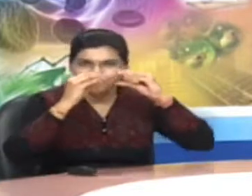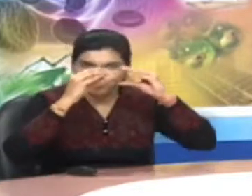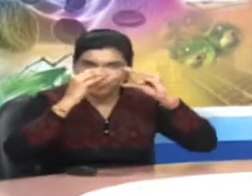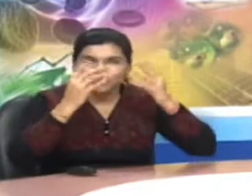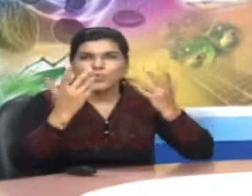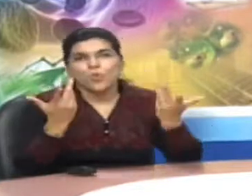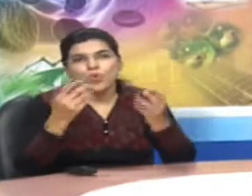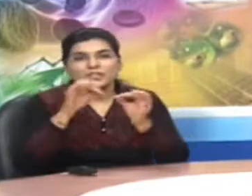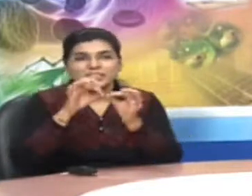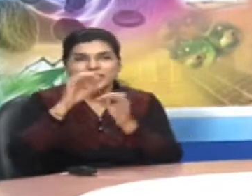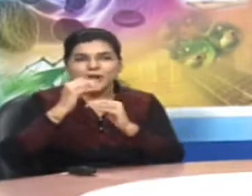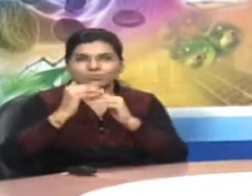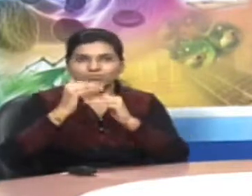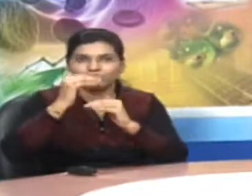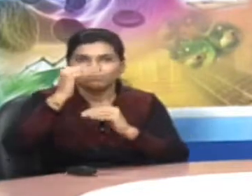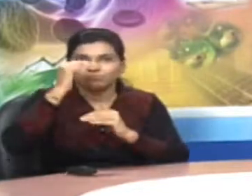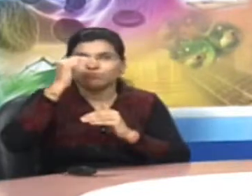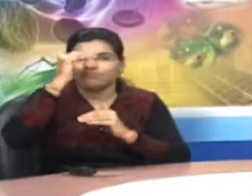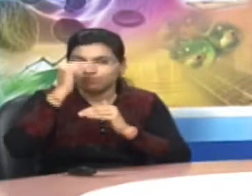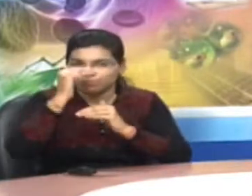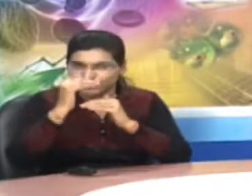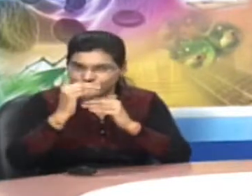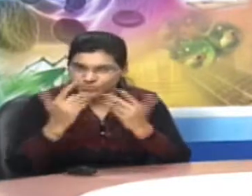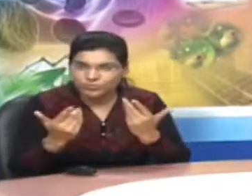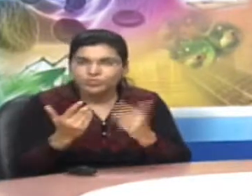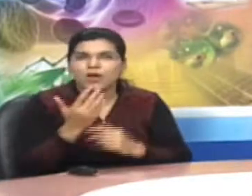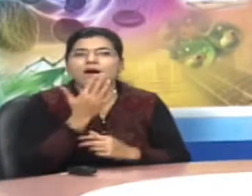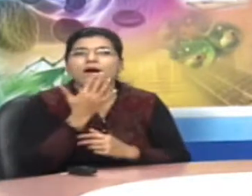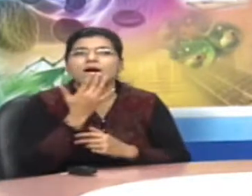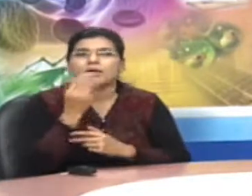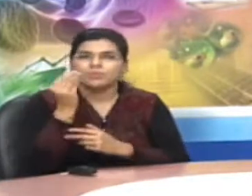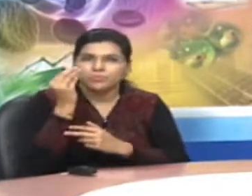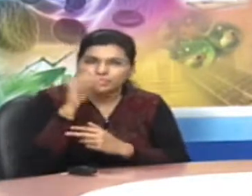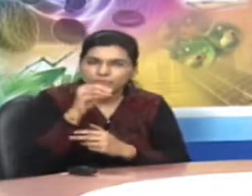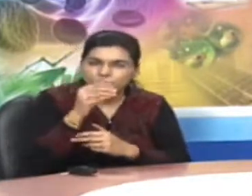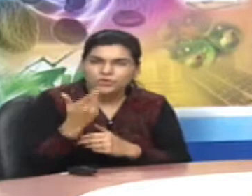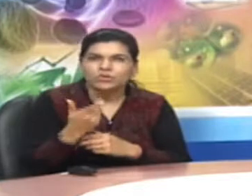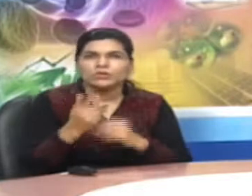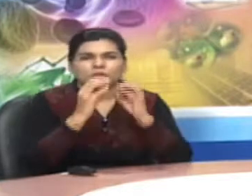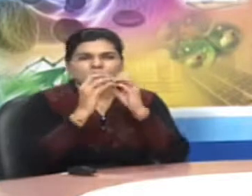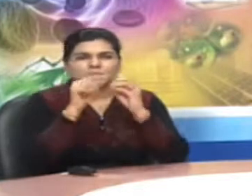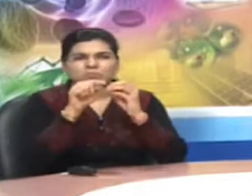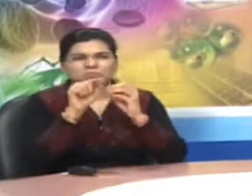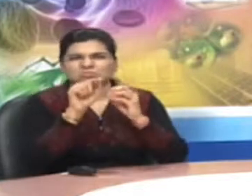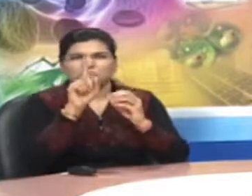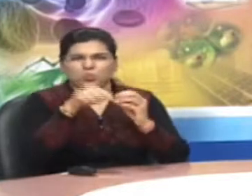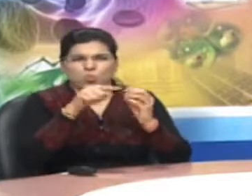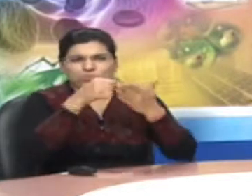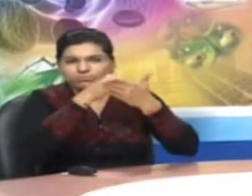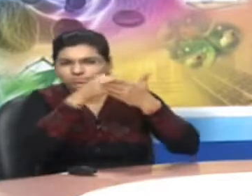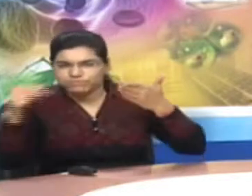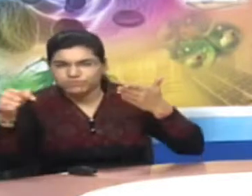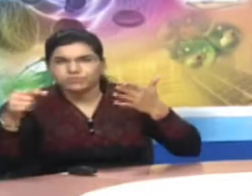you can change the font, the size of the font, you can make it bold, add colors to it, highlight